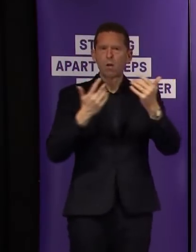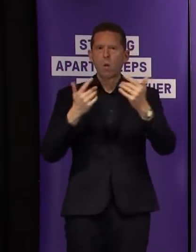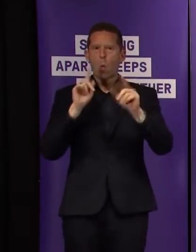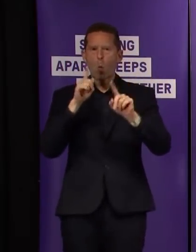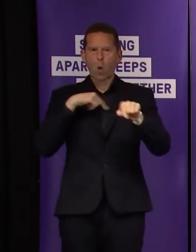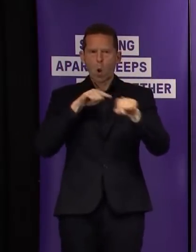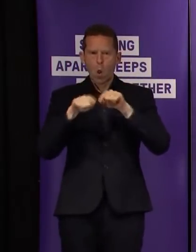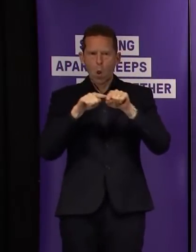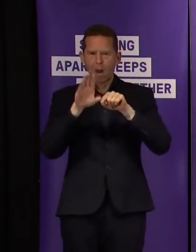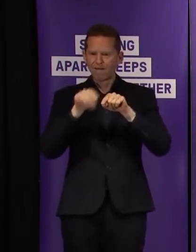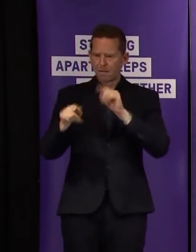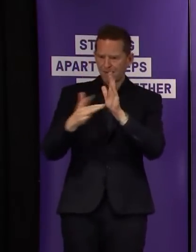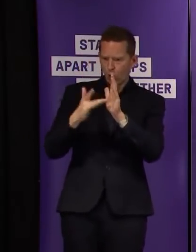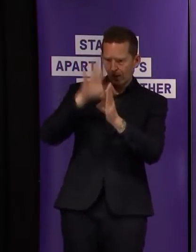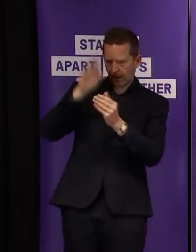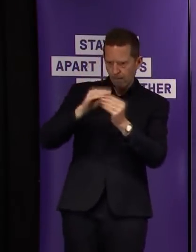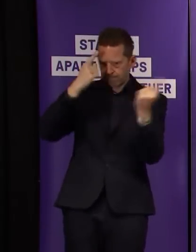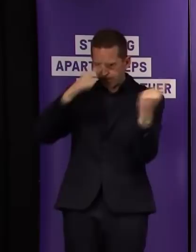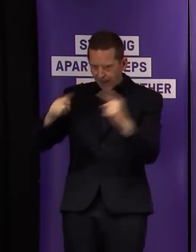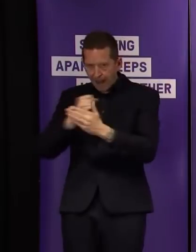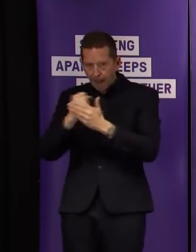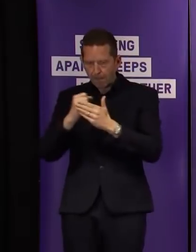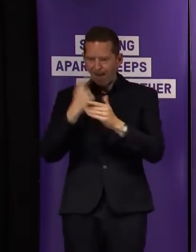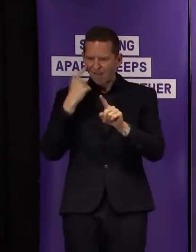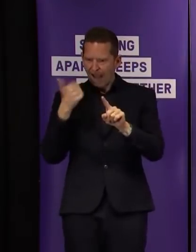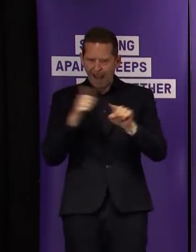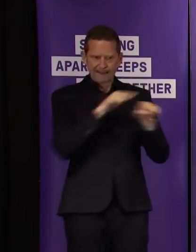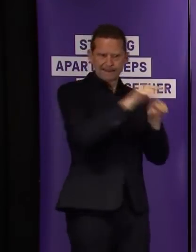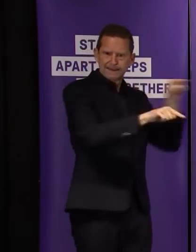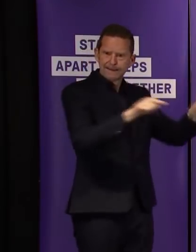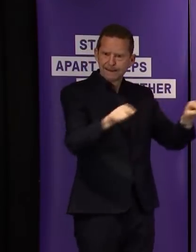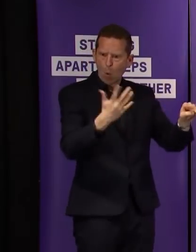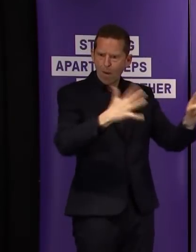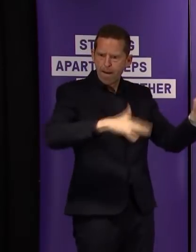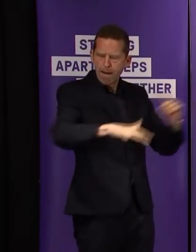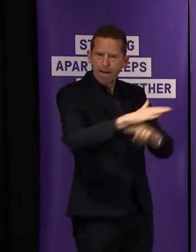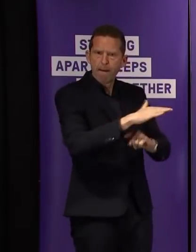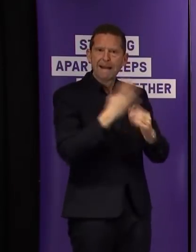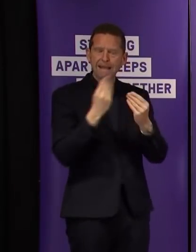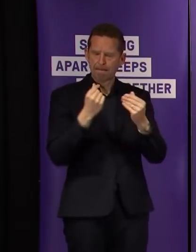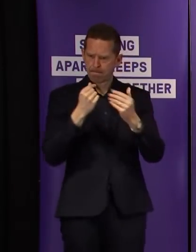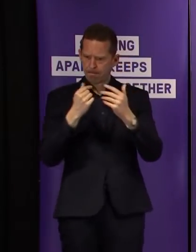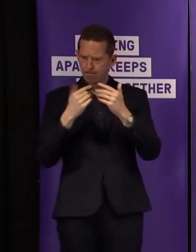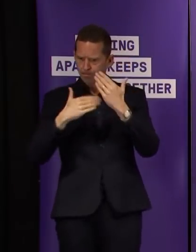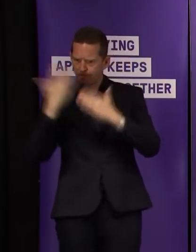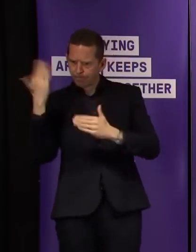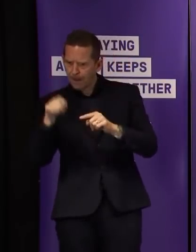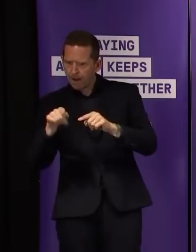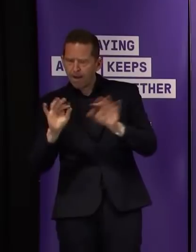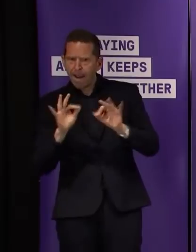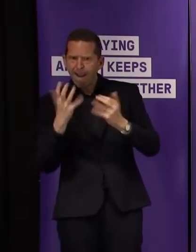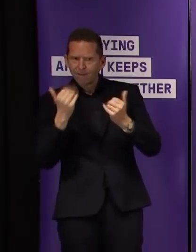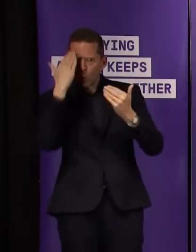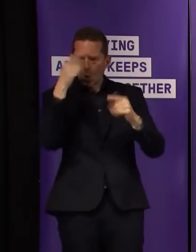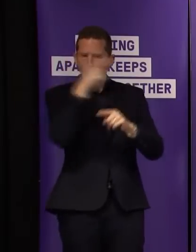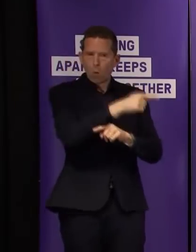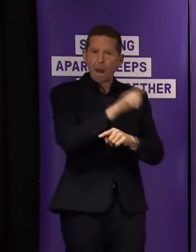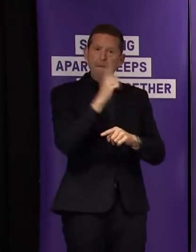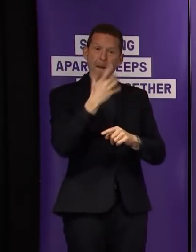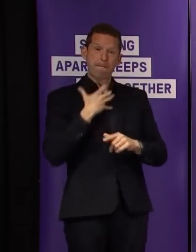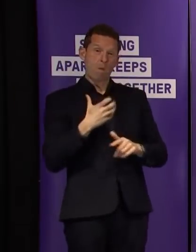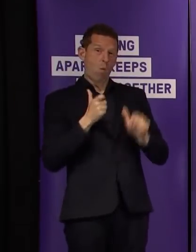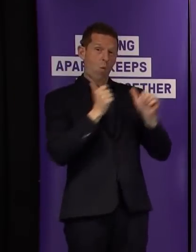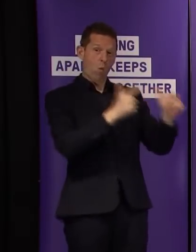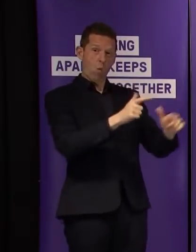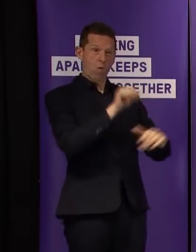learning type stuff, finding patterns that aren't necessarily obvious. There's obviously more people doing it. The door knocking,